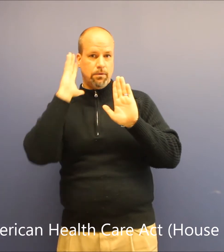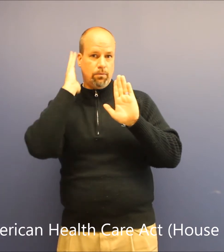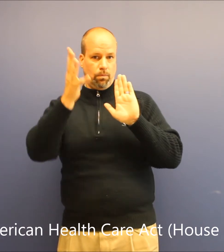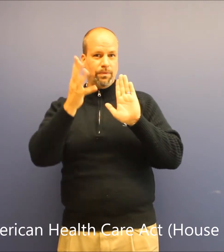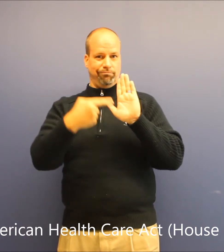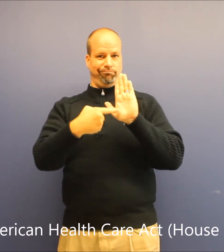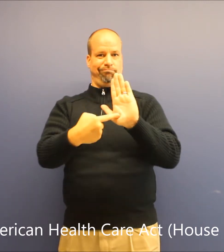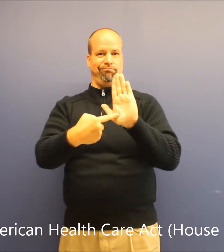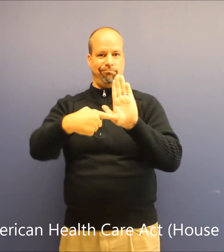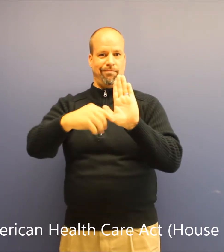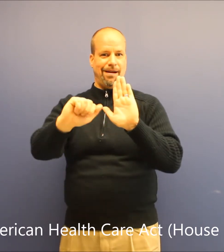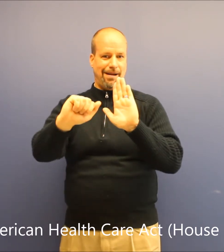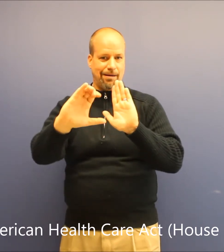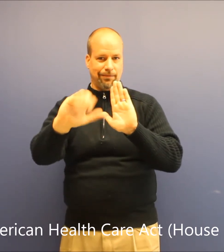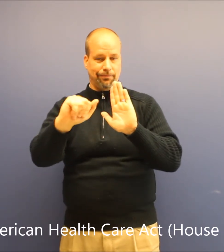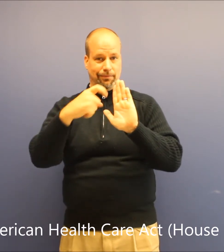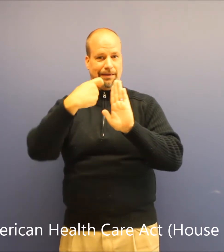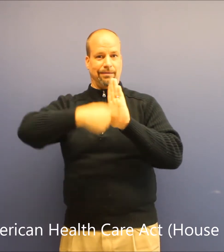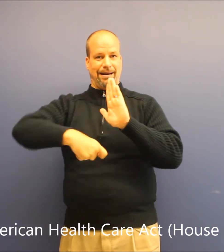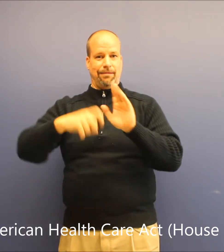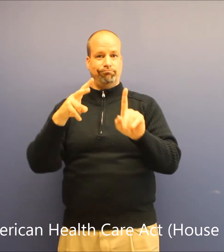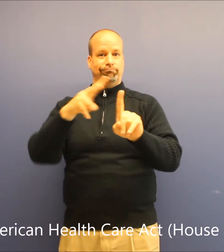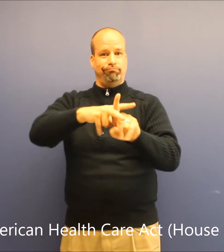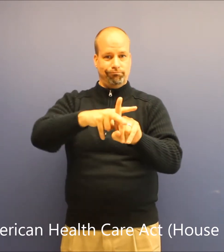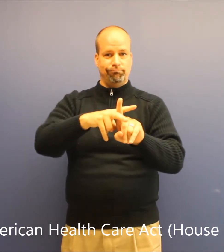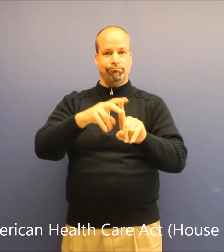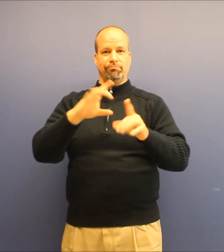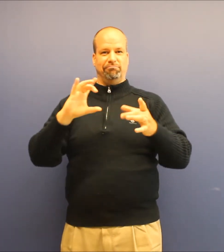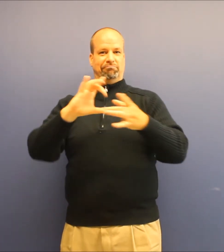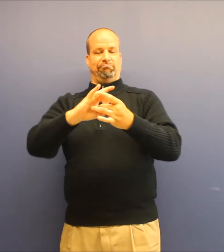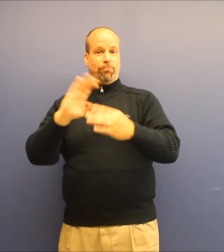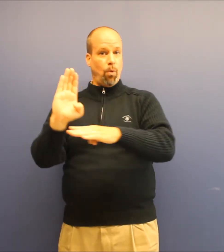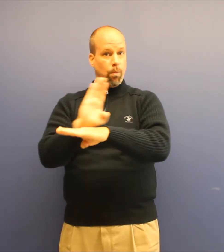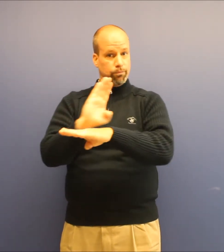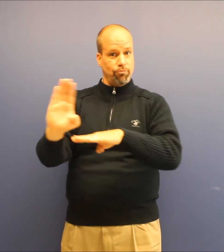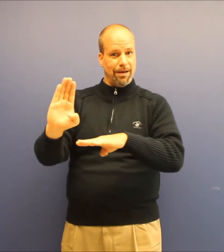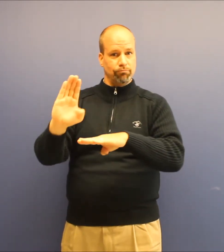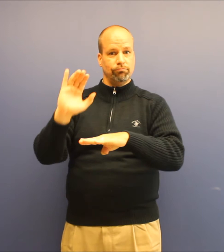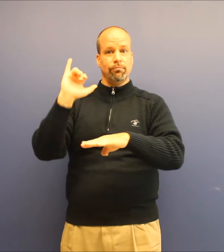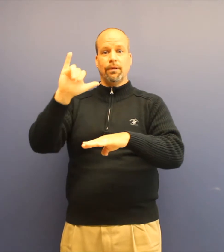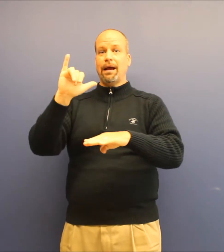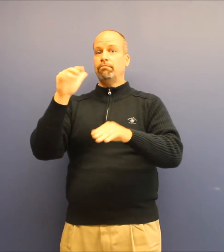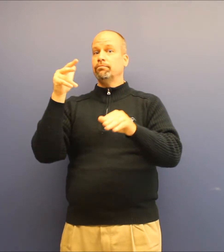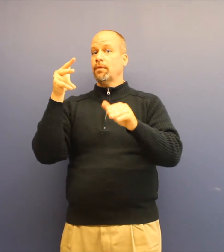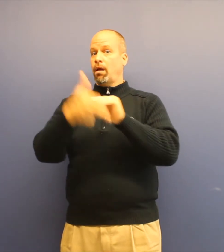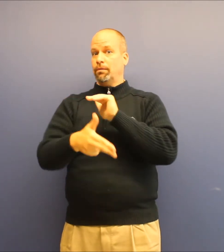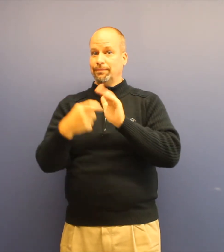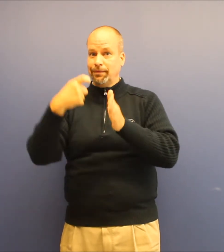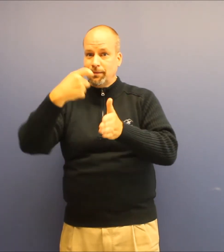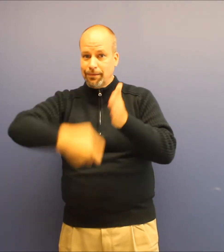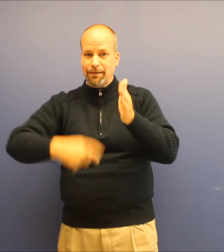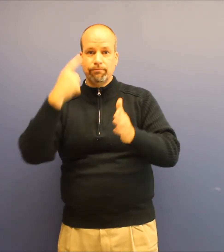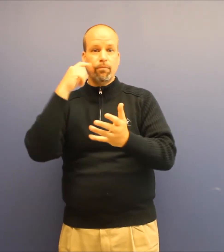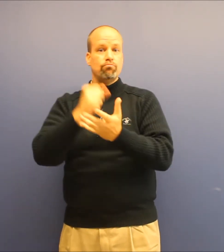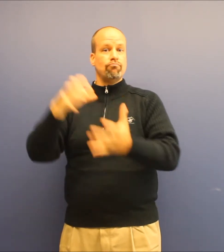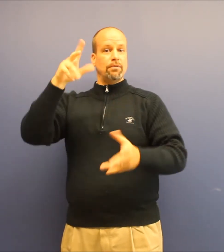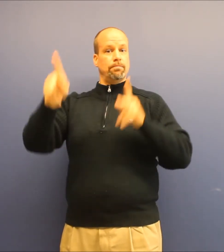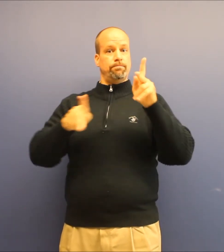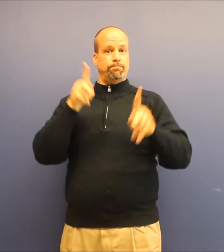the bill would repeal ACA taxes on corporations and cut taxes for the wealthy by about